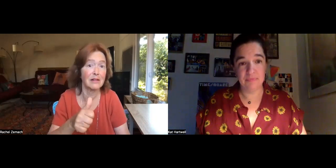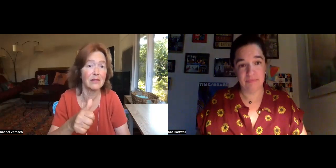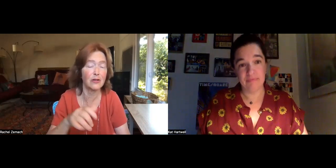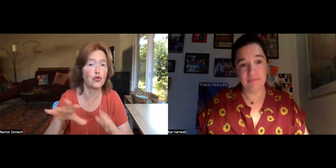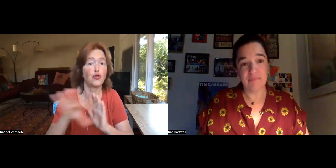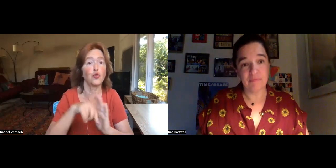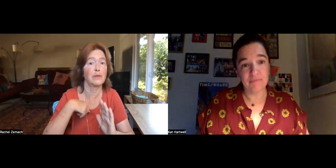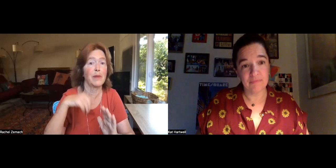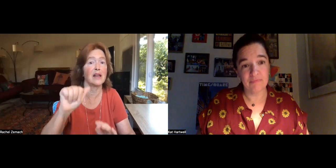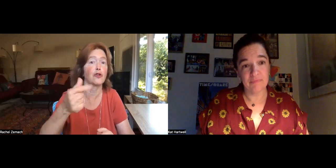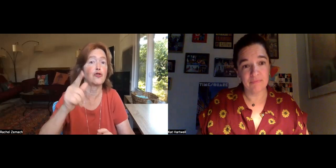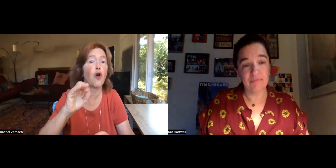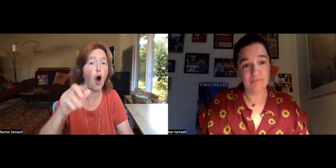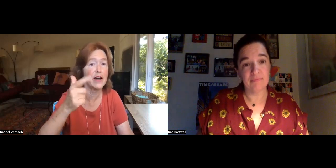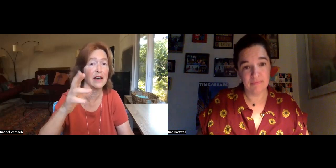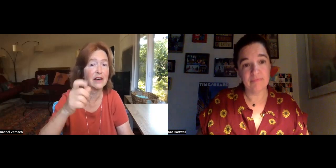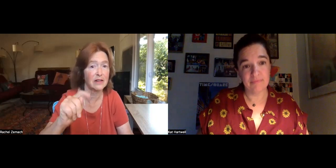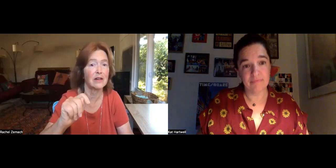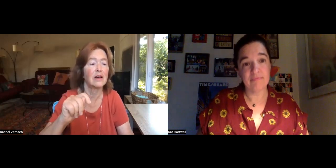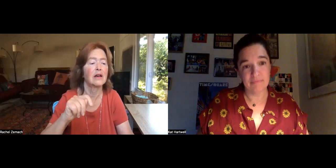didn't choose me as a target.